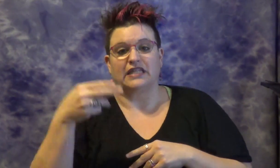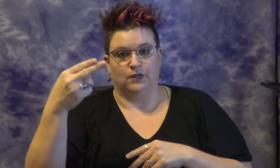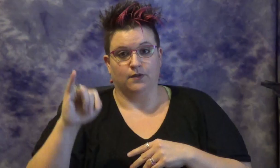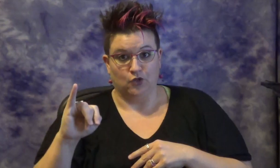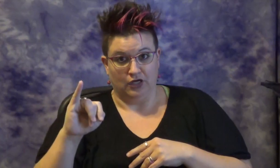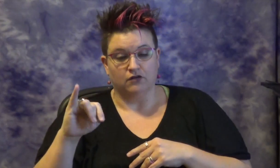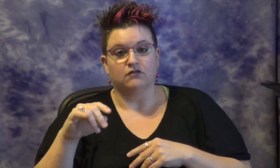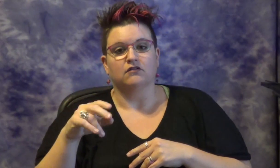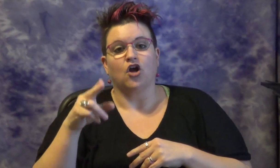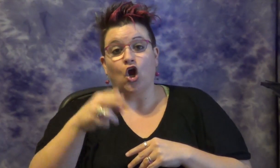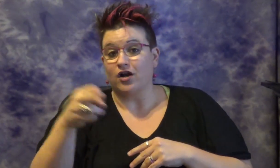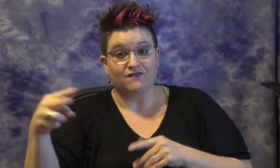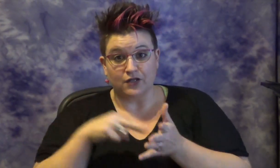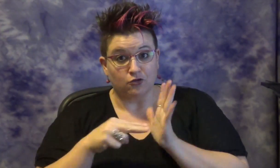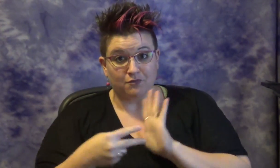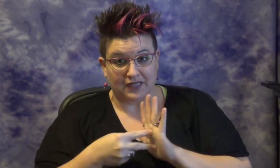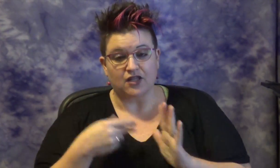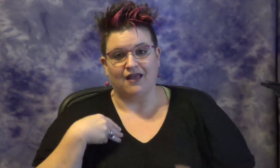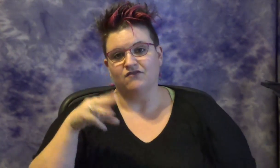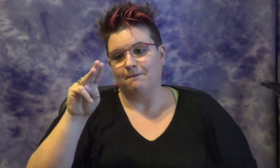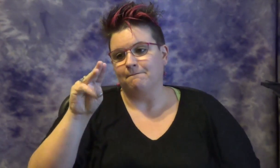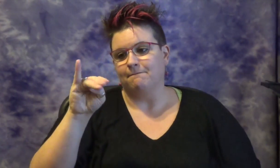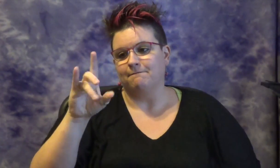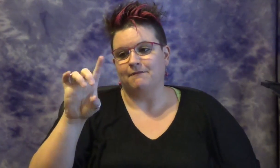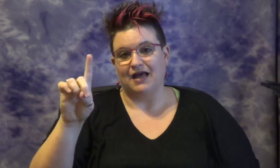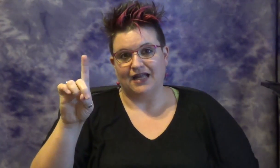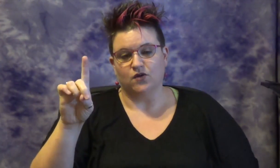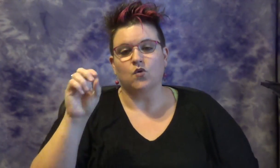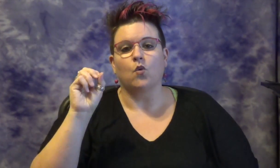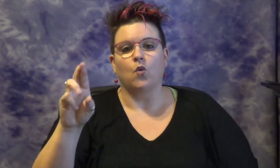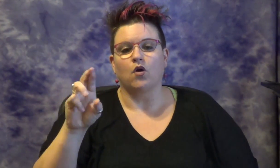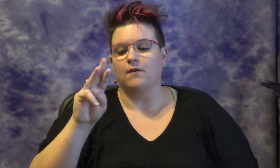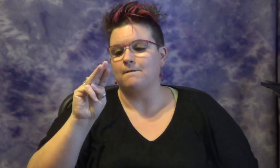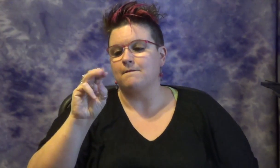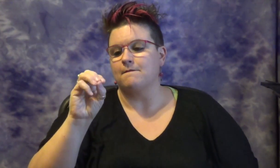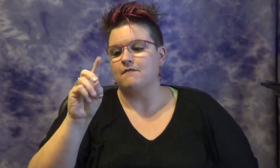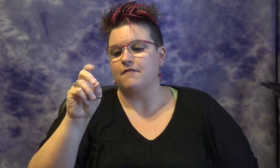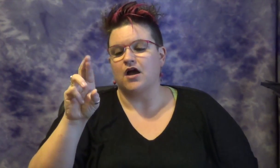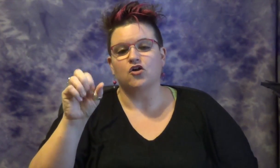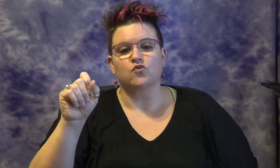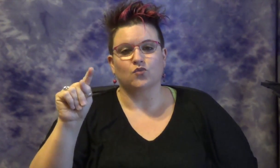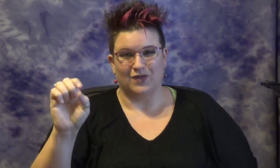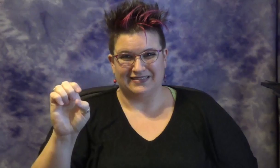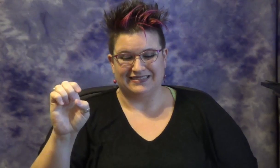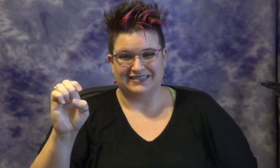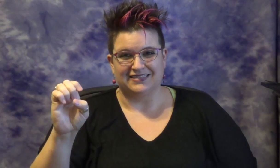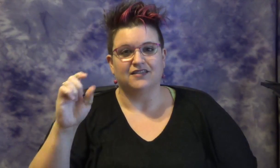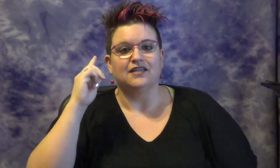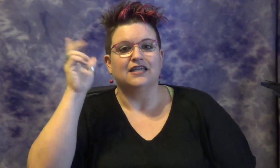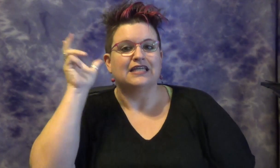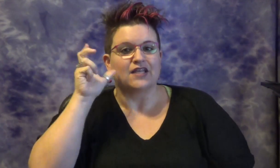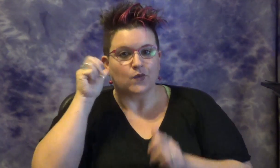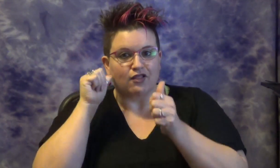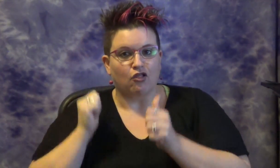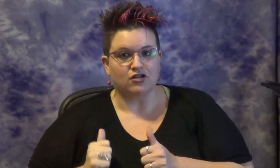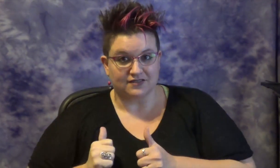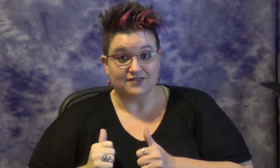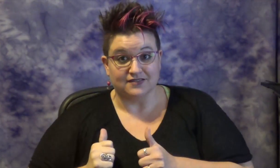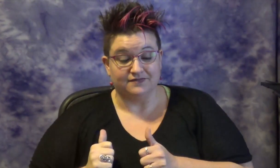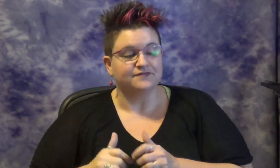people will, especially the hearing people, they will call people hearing impaired, especially whenever you have mild or moderate